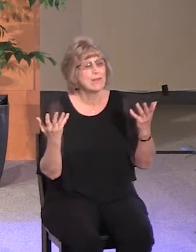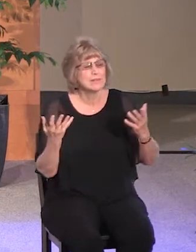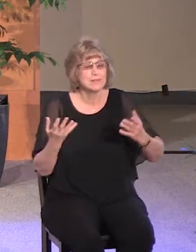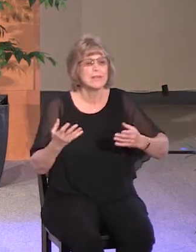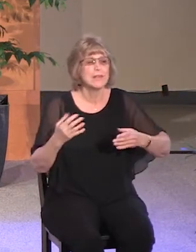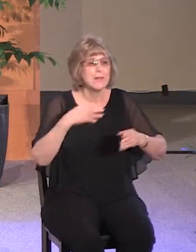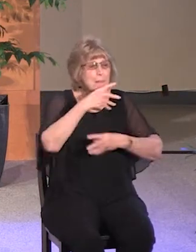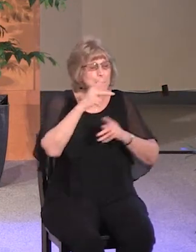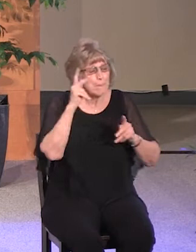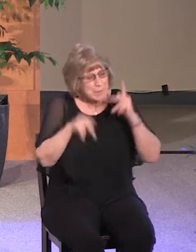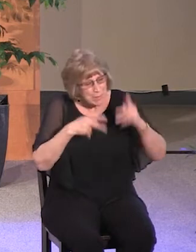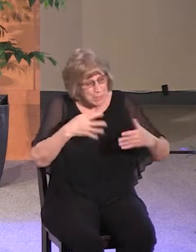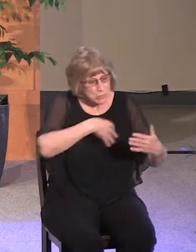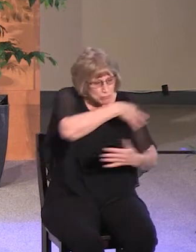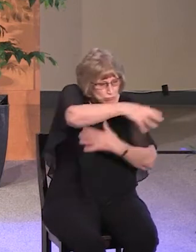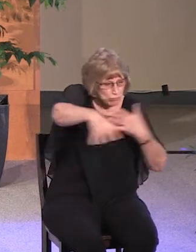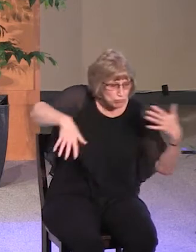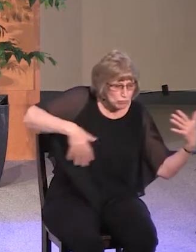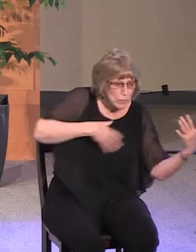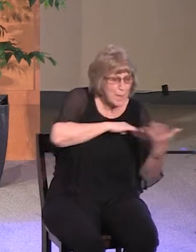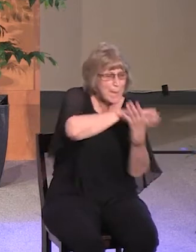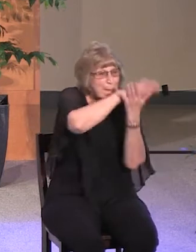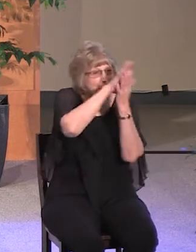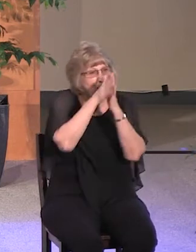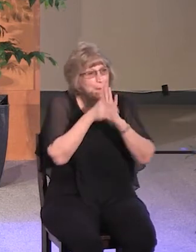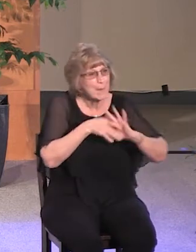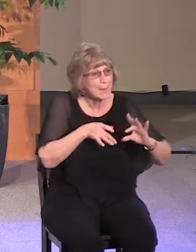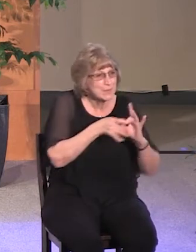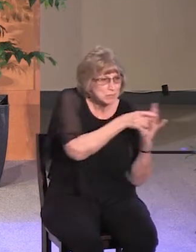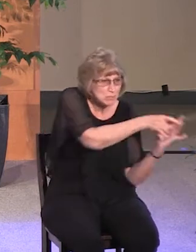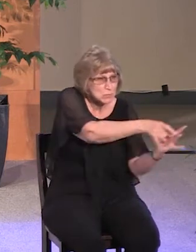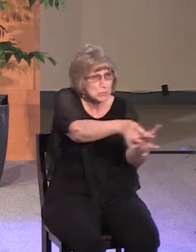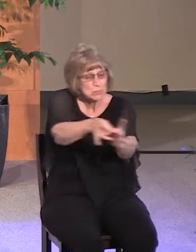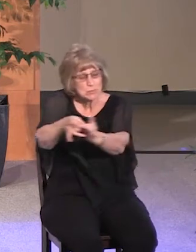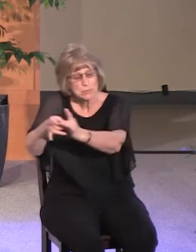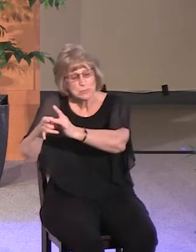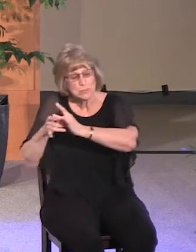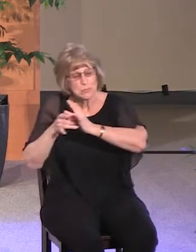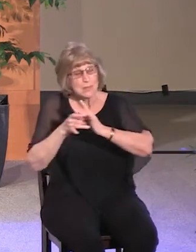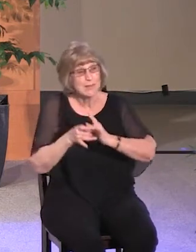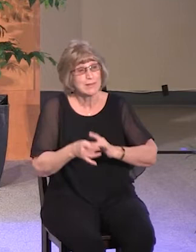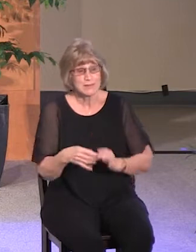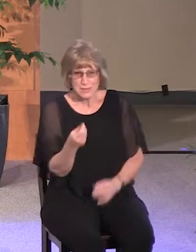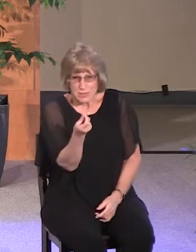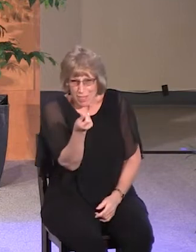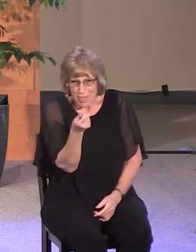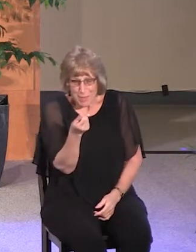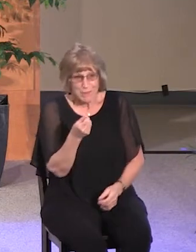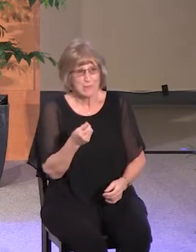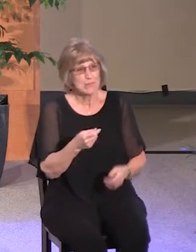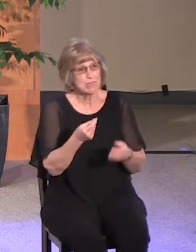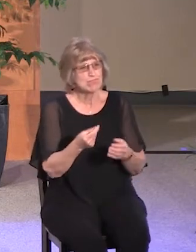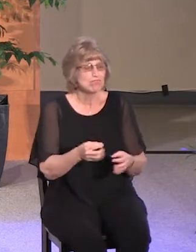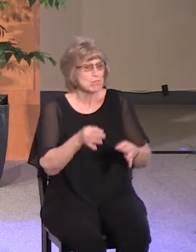harmony of being. Harmony of being. So that's just a brief snapshot of some of the world religions and how